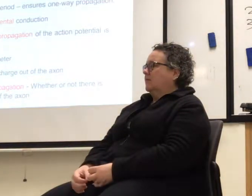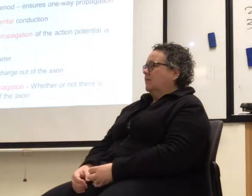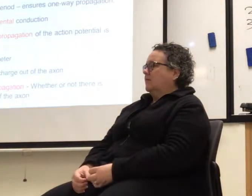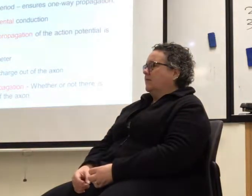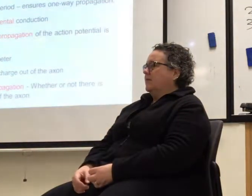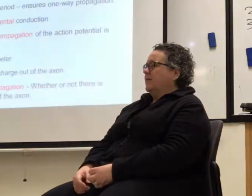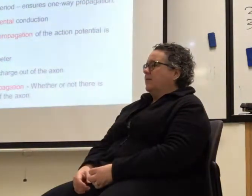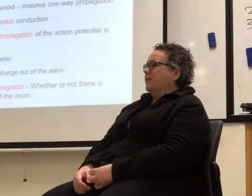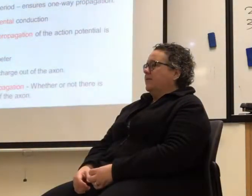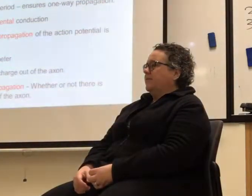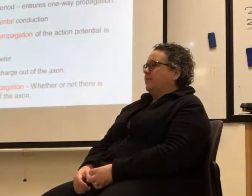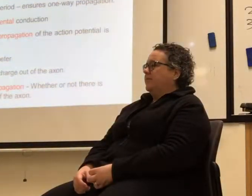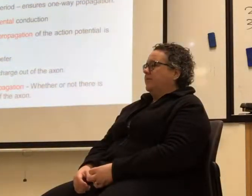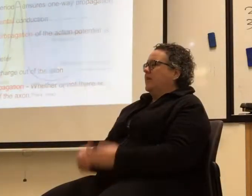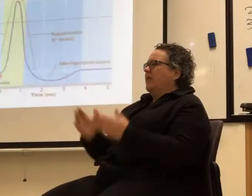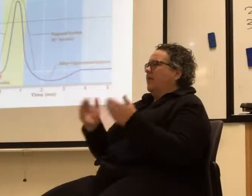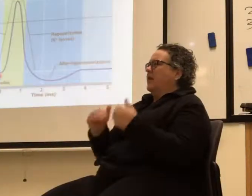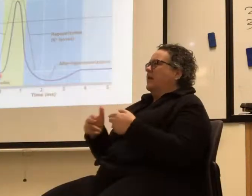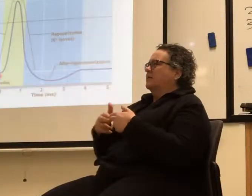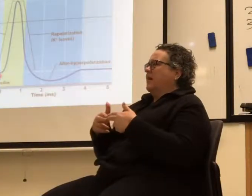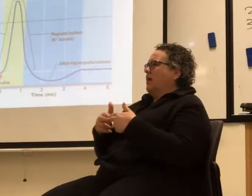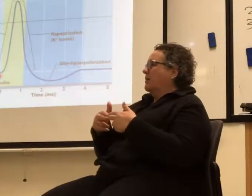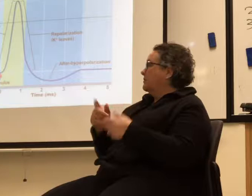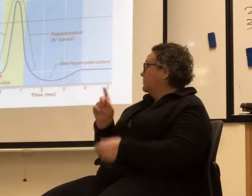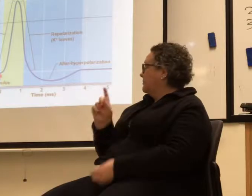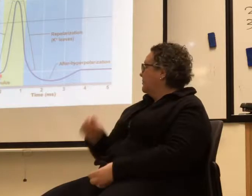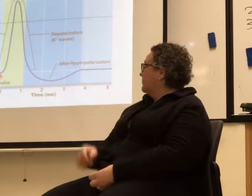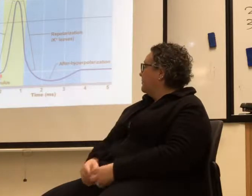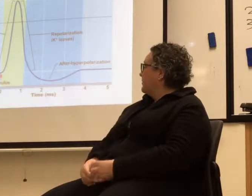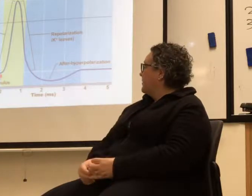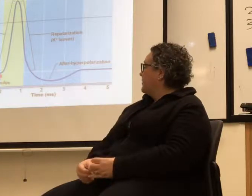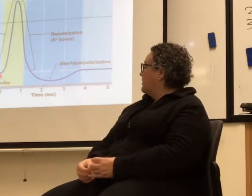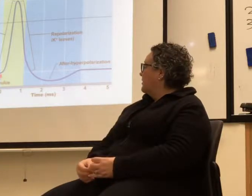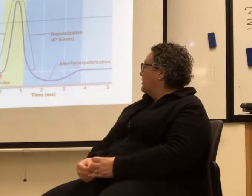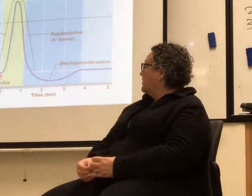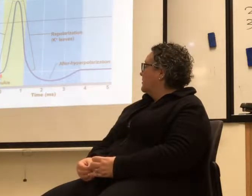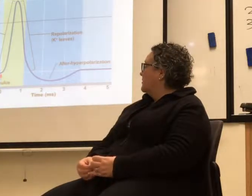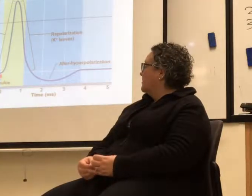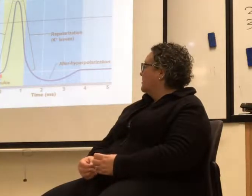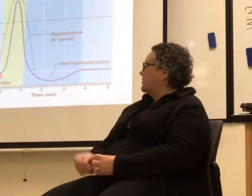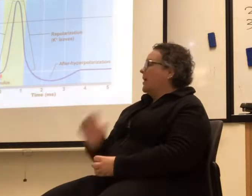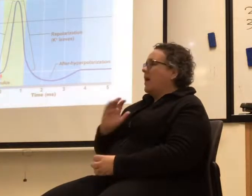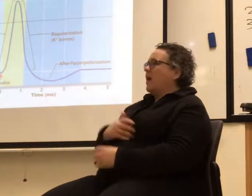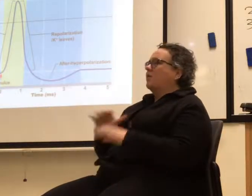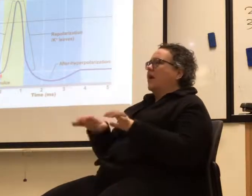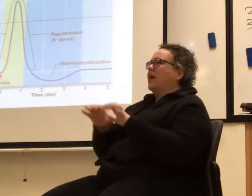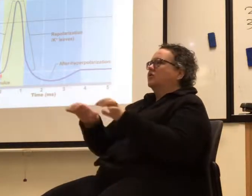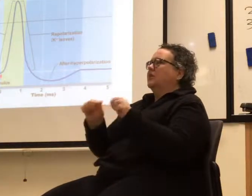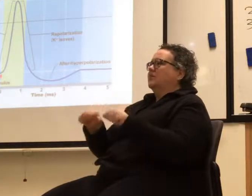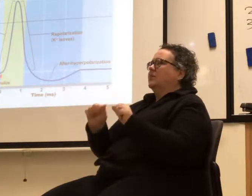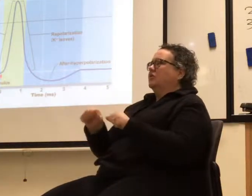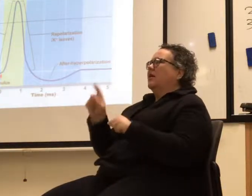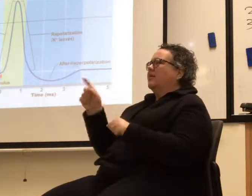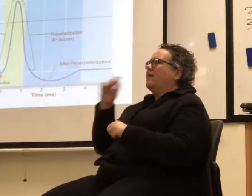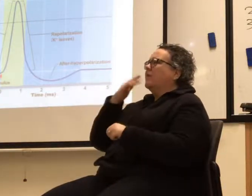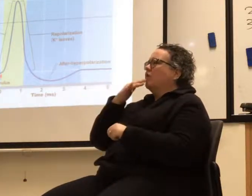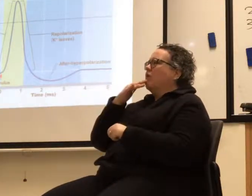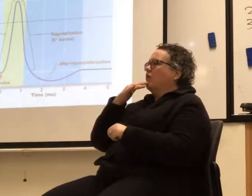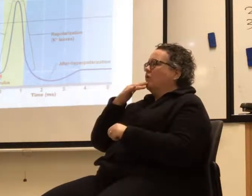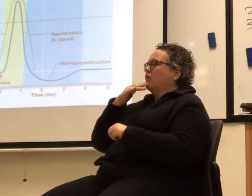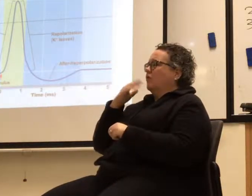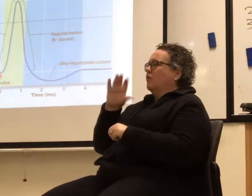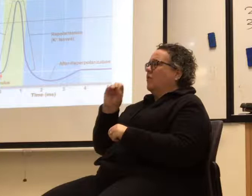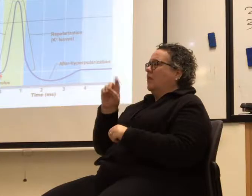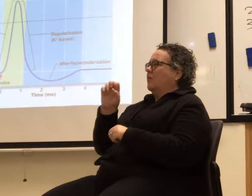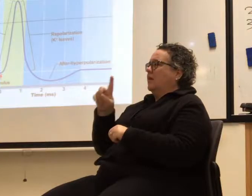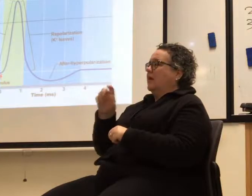Let me go to the next slide here. Here's our action potential, and they have kind of color-coded absolute